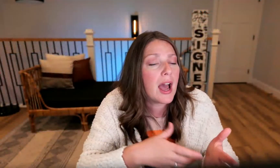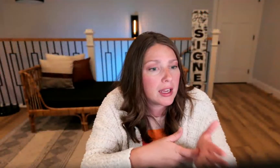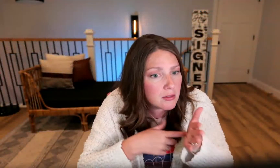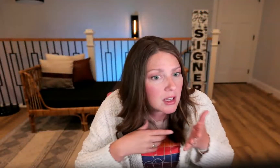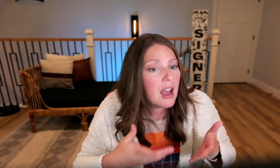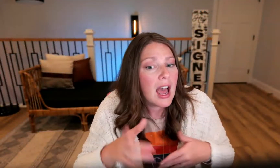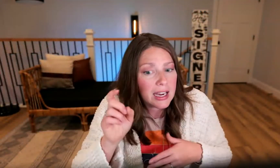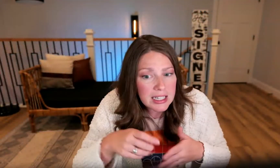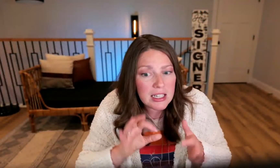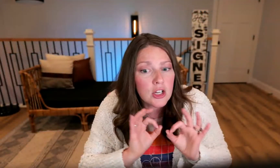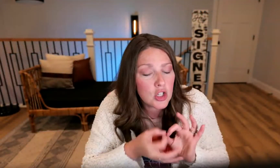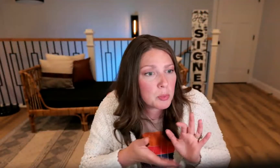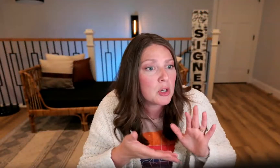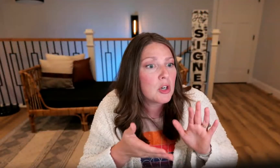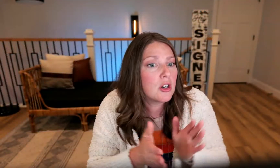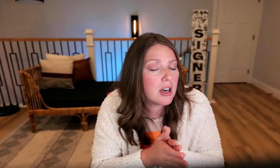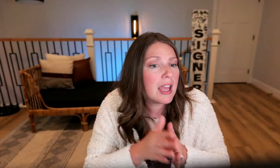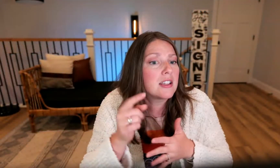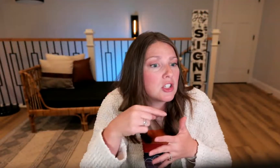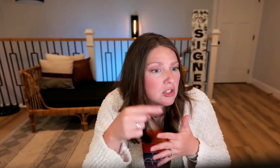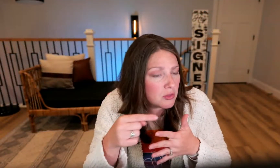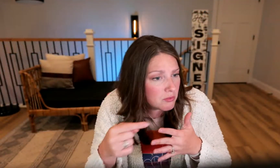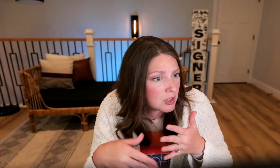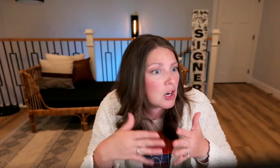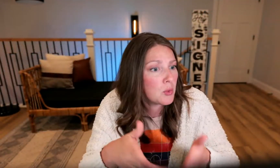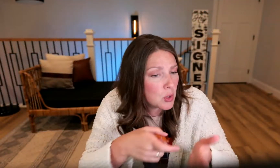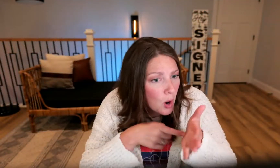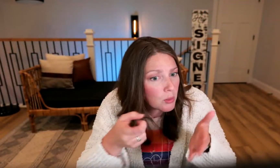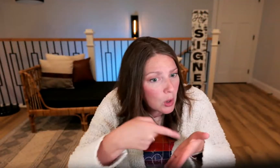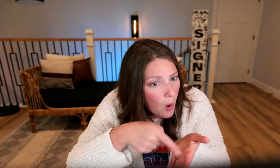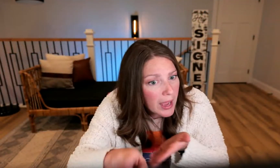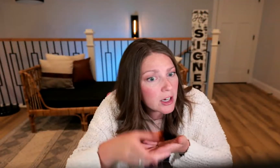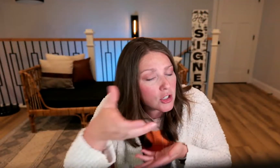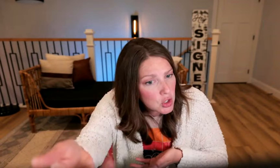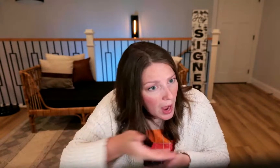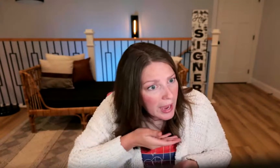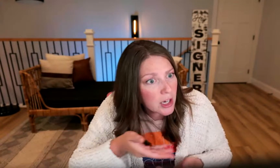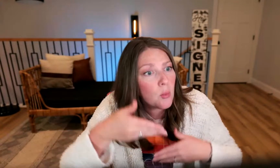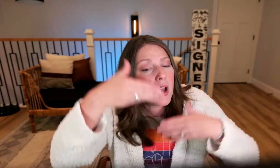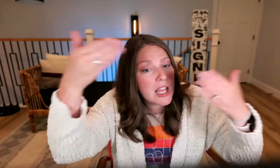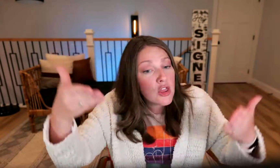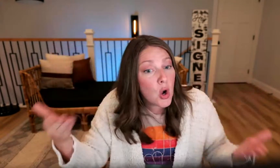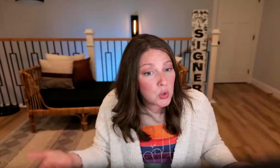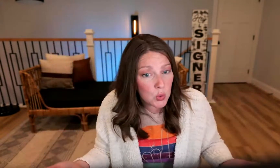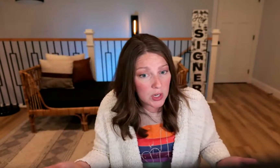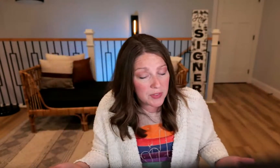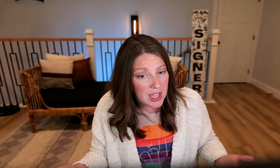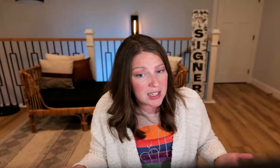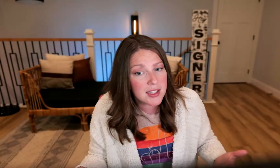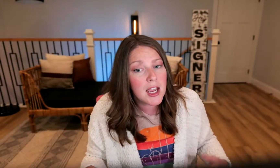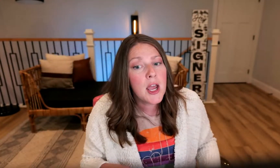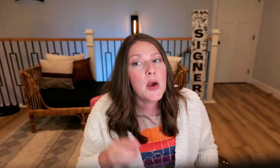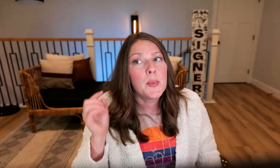I need an interpreter, and, you are required to hire one and those sort of things.